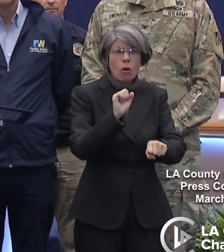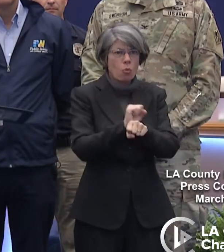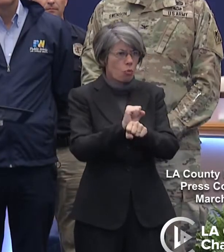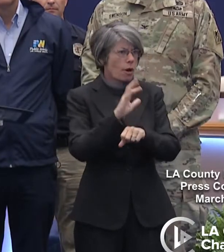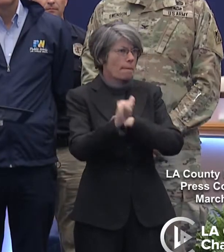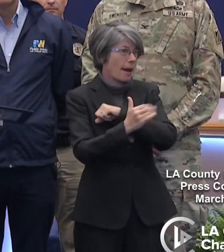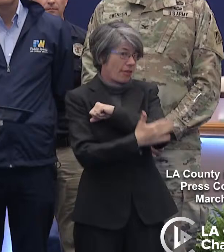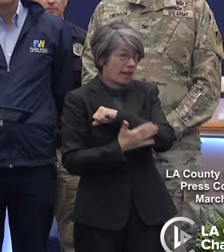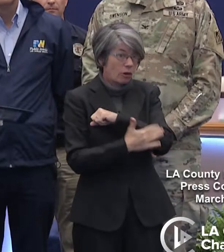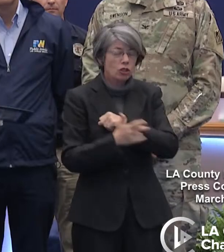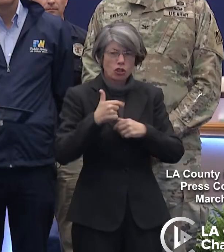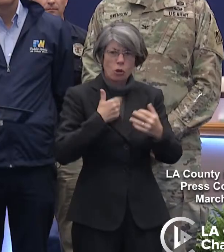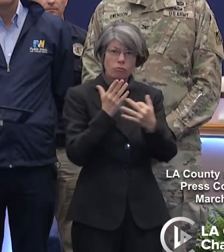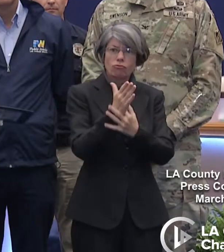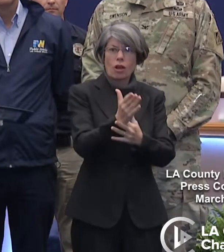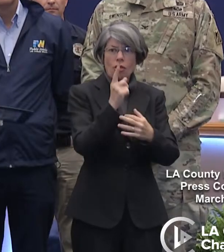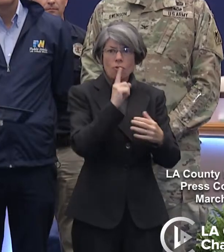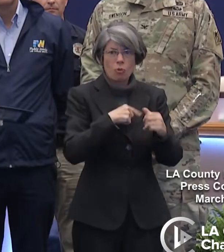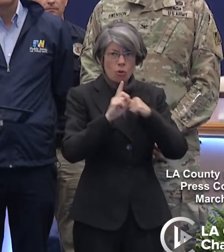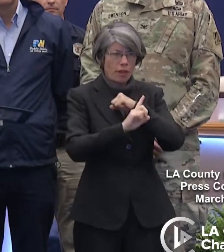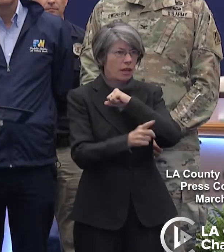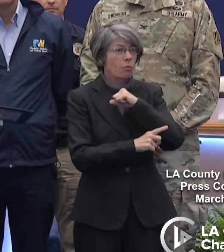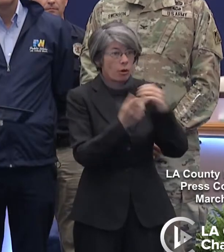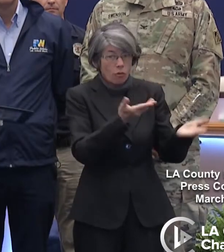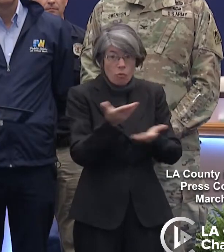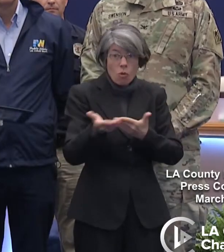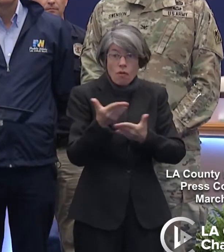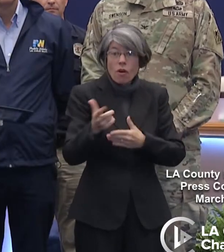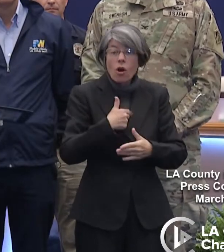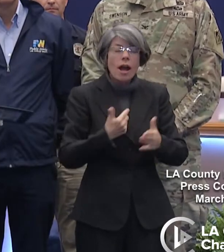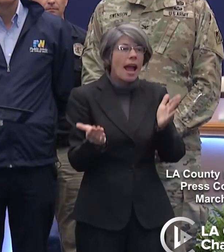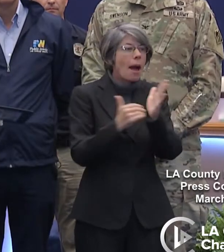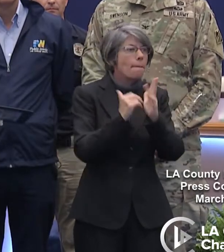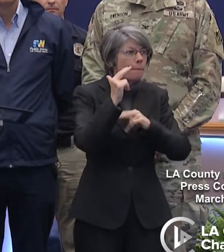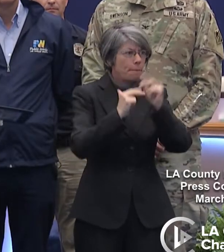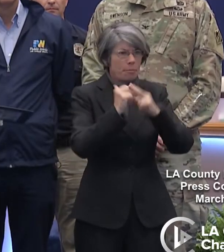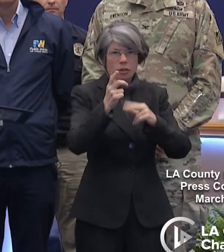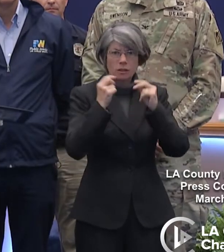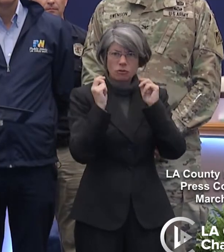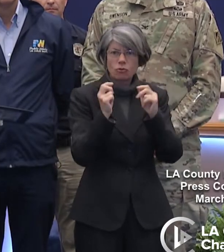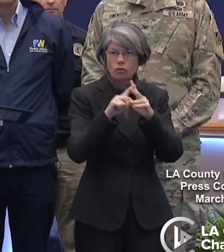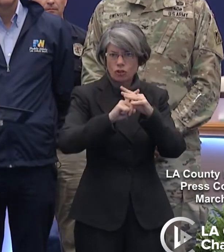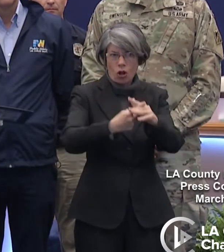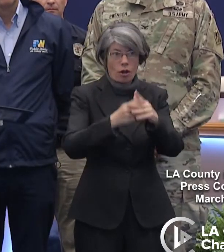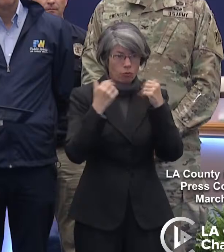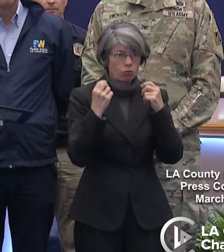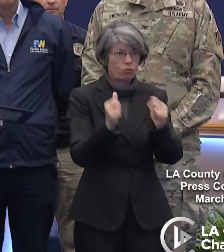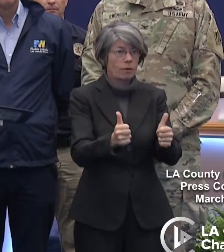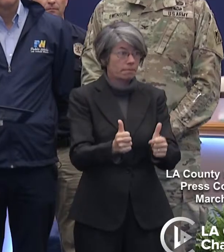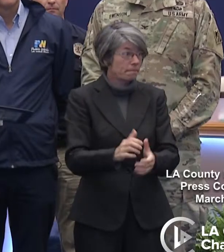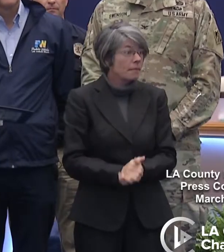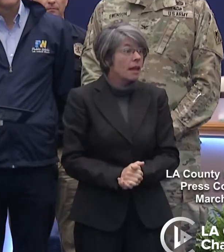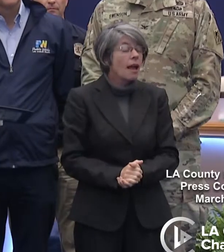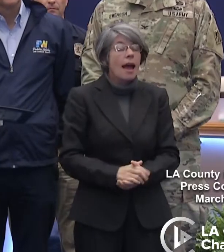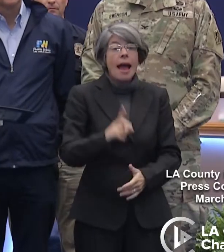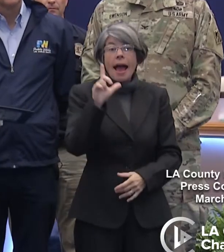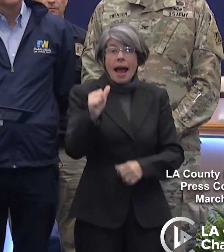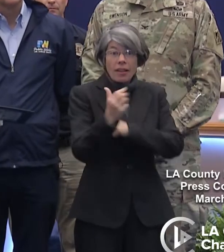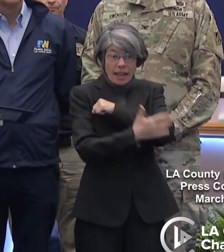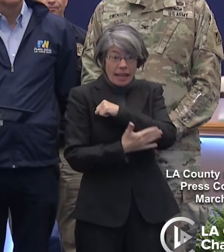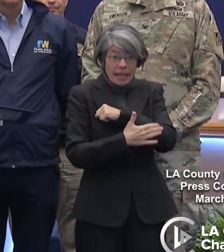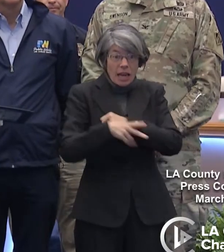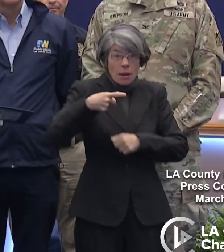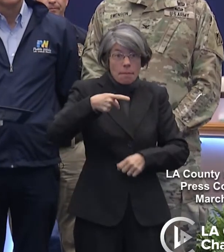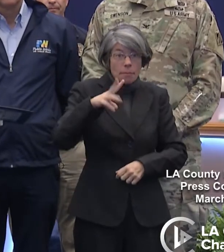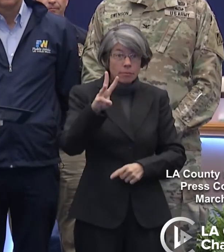so that we can work through the debris removal process and get rebuilding underway. Los Angeles County Public Works is committed